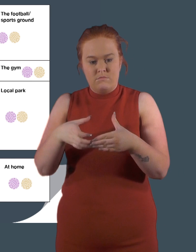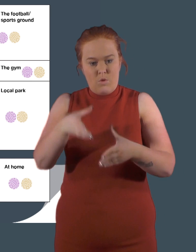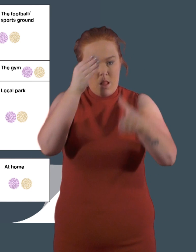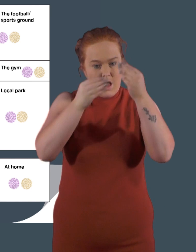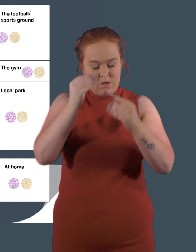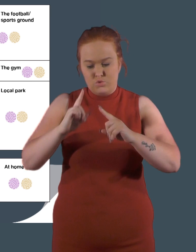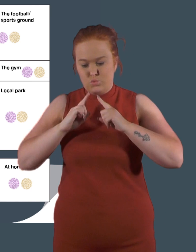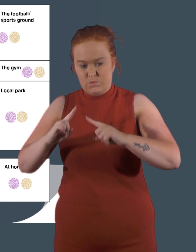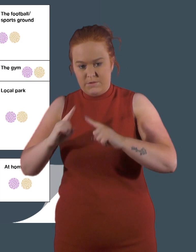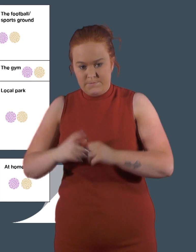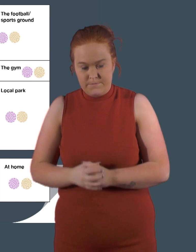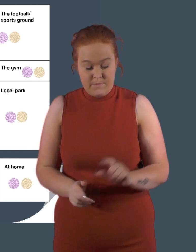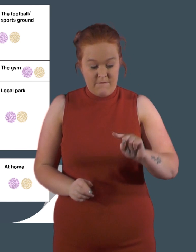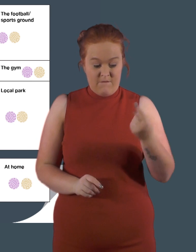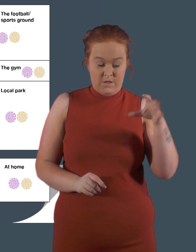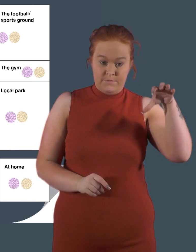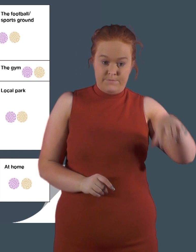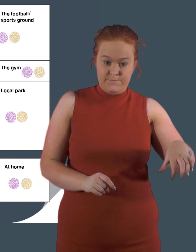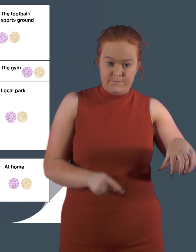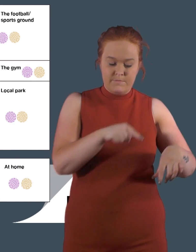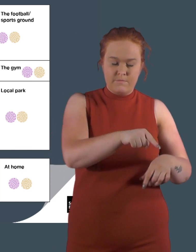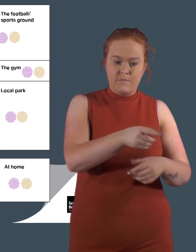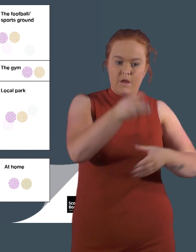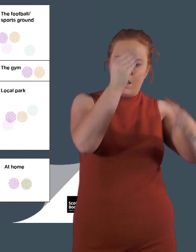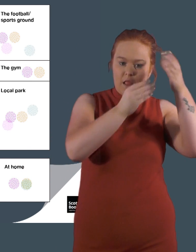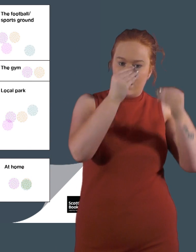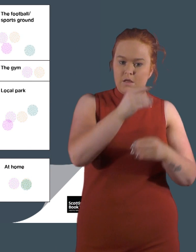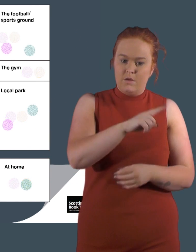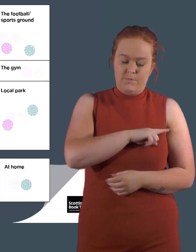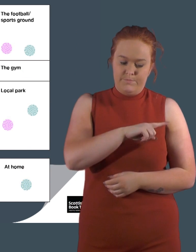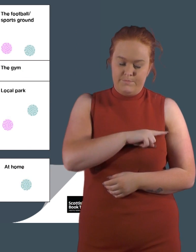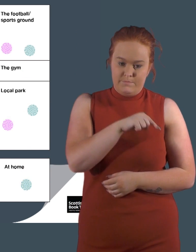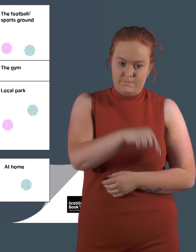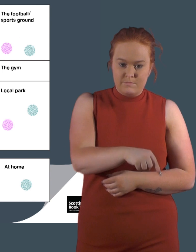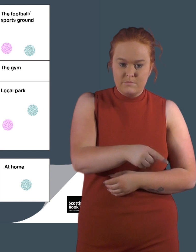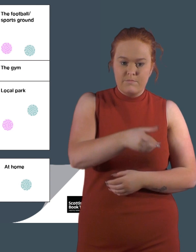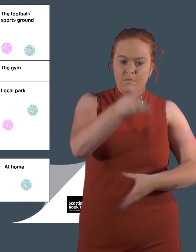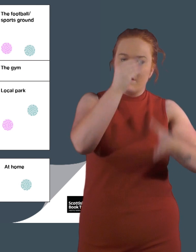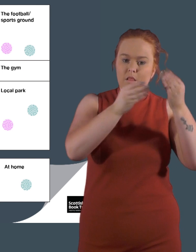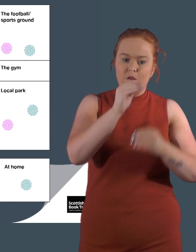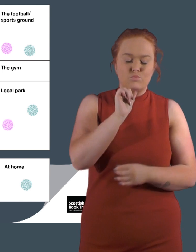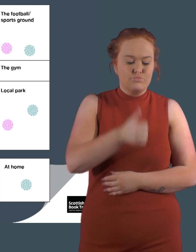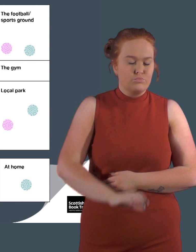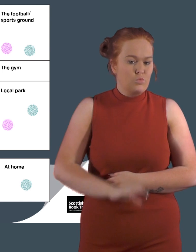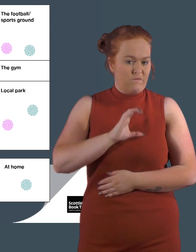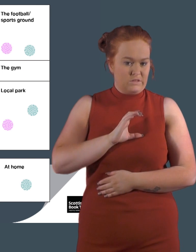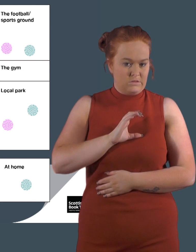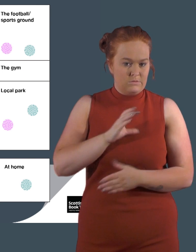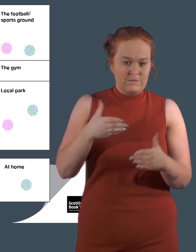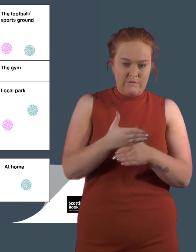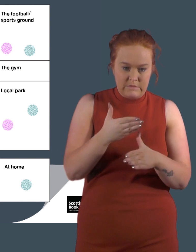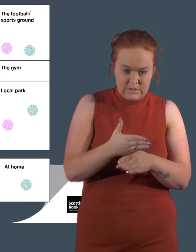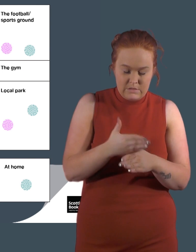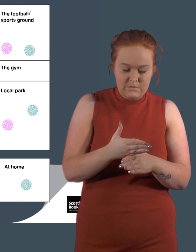their marks and then the learner was simply copying them. If you look at the map by the 2